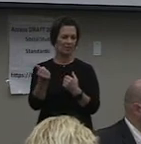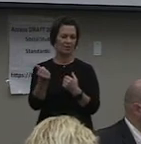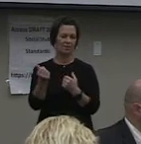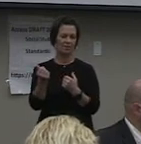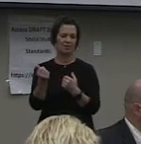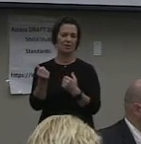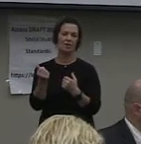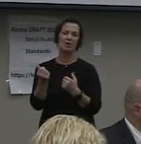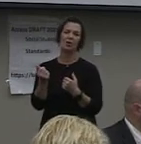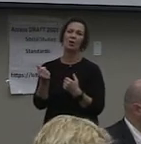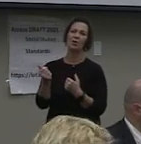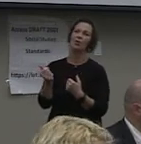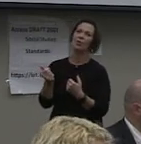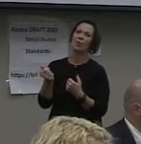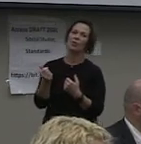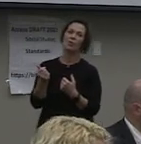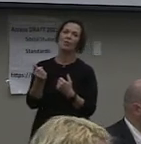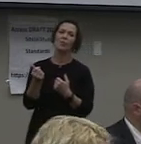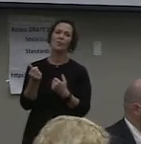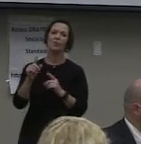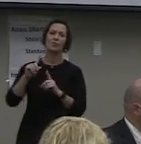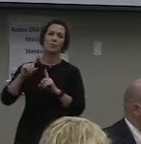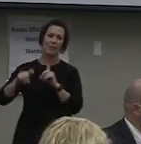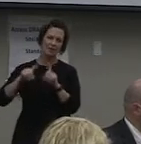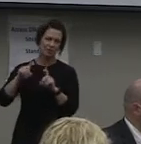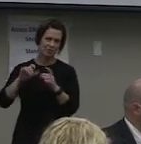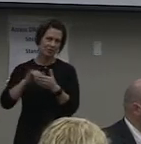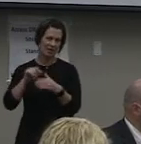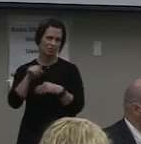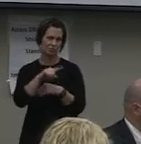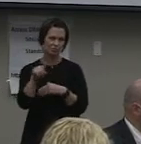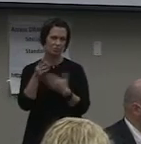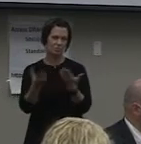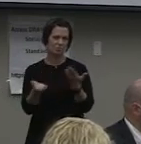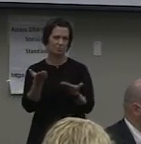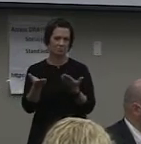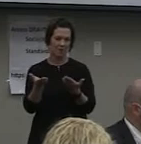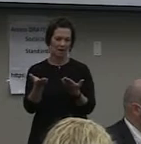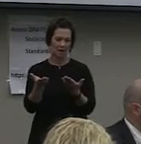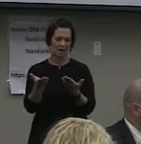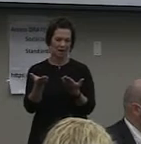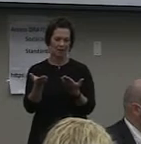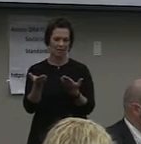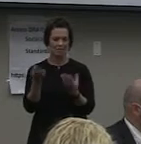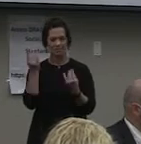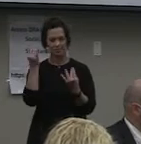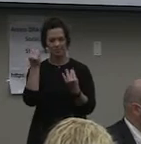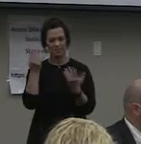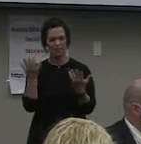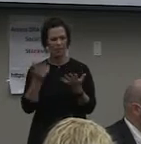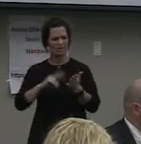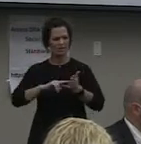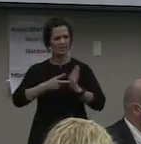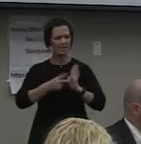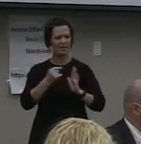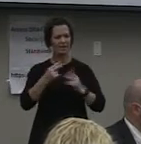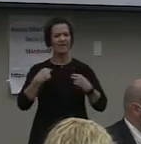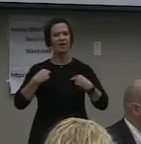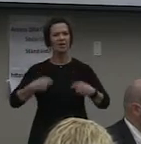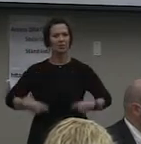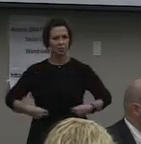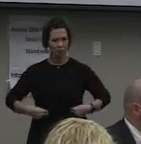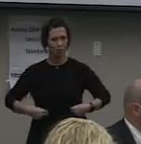compelling questions that perhaps you might consider. What is the meaning of human equality as articulated